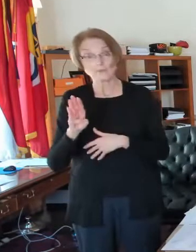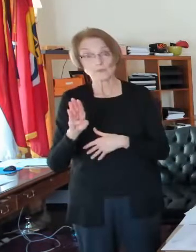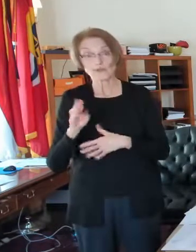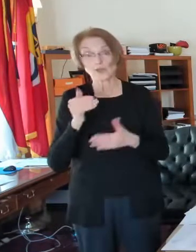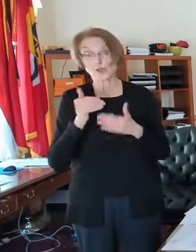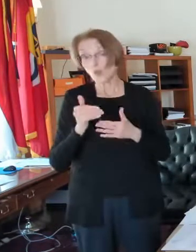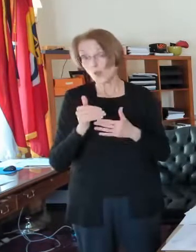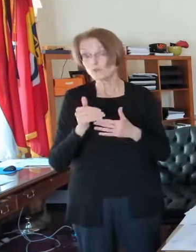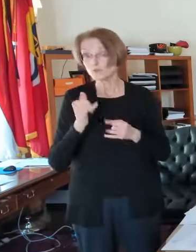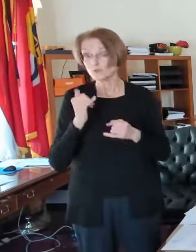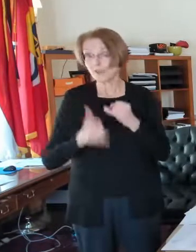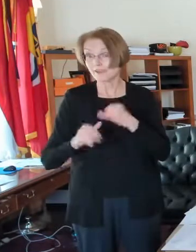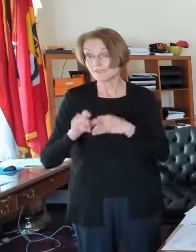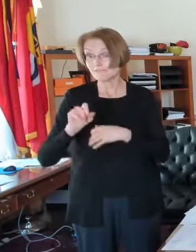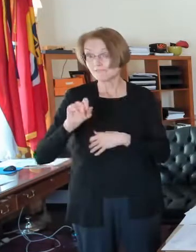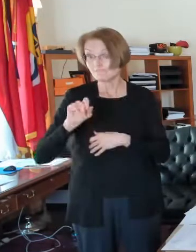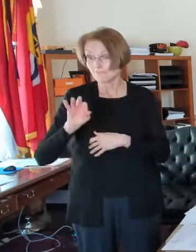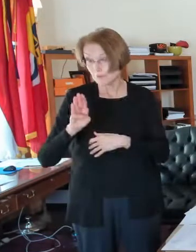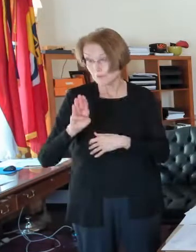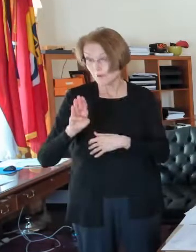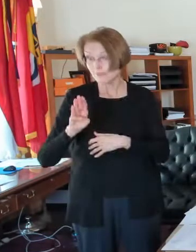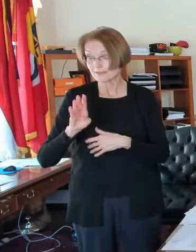Pretty close to the end of February, so